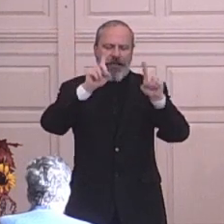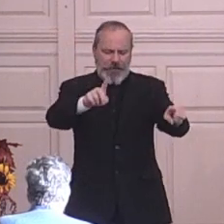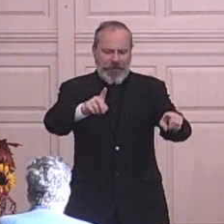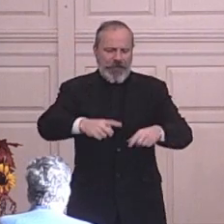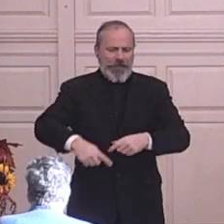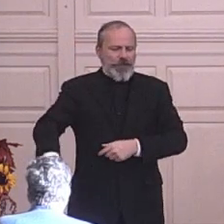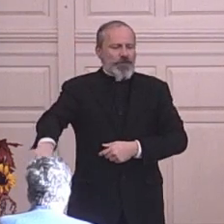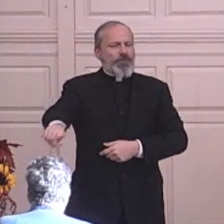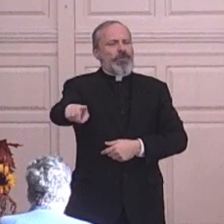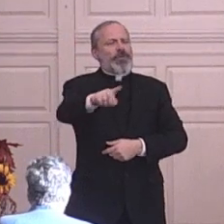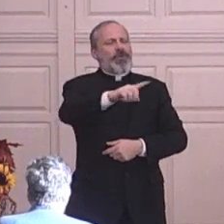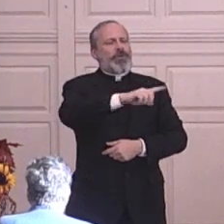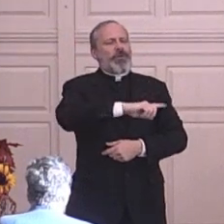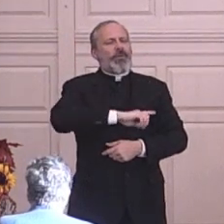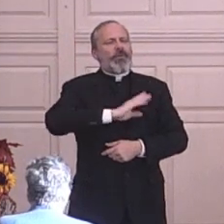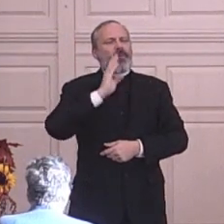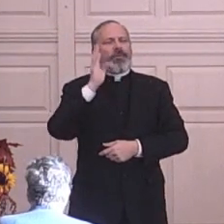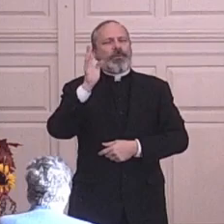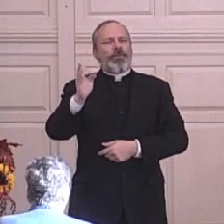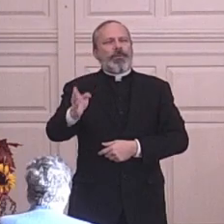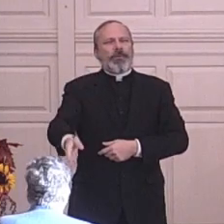will answer you.